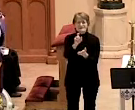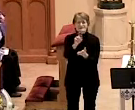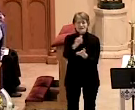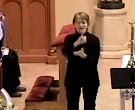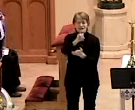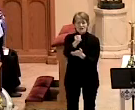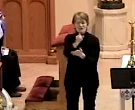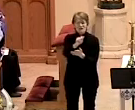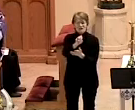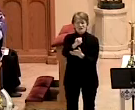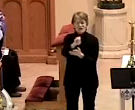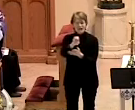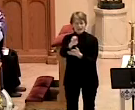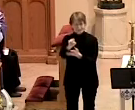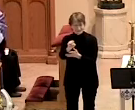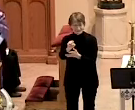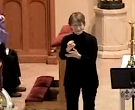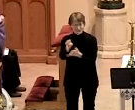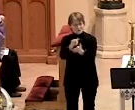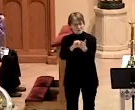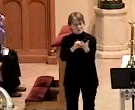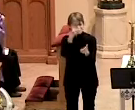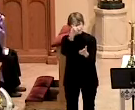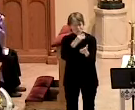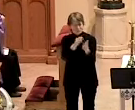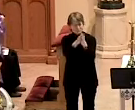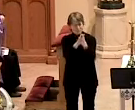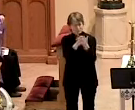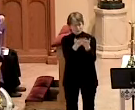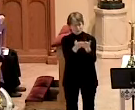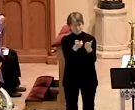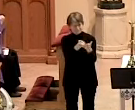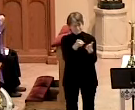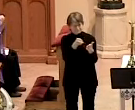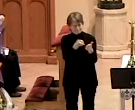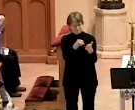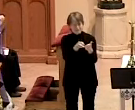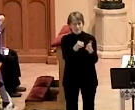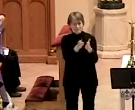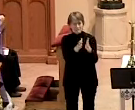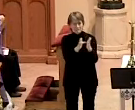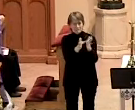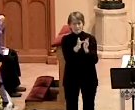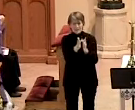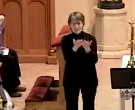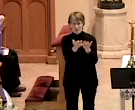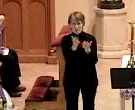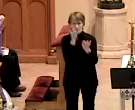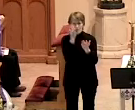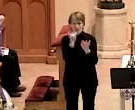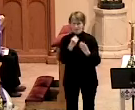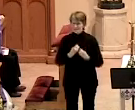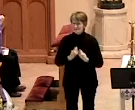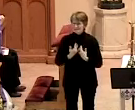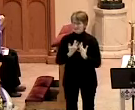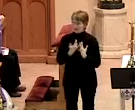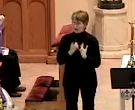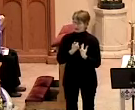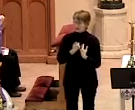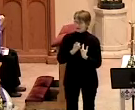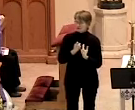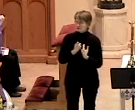James. Read that beautiful book because it inspires us to live the Christian life, to take that